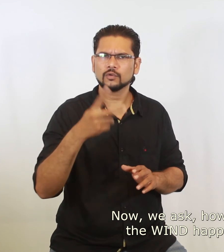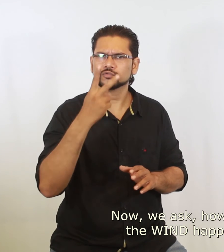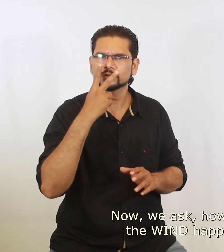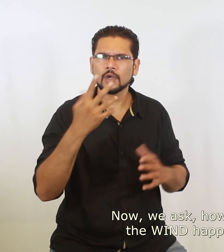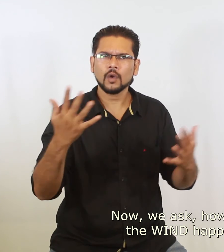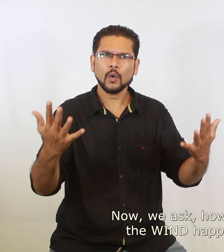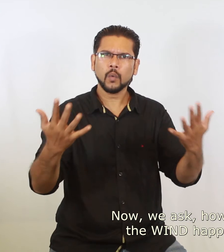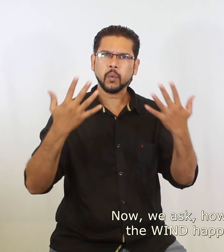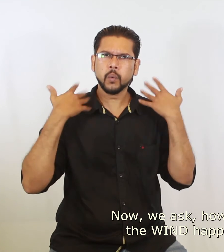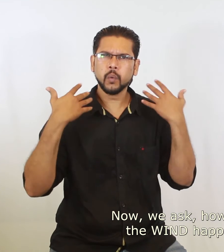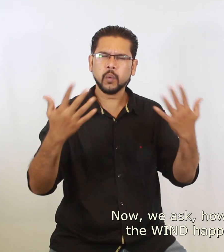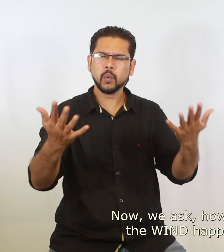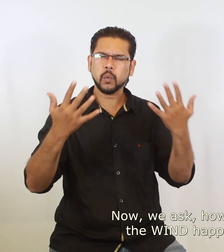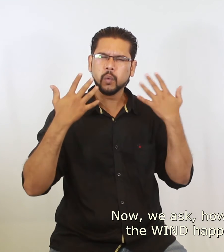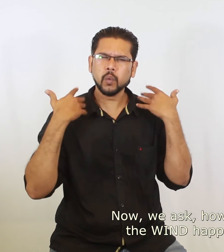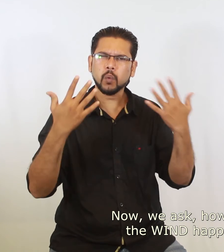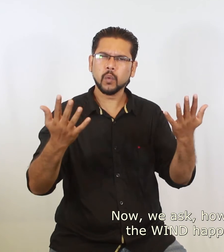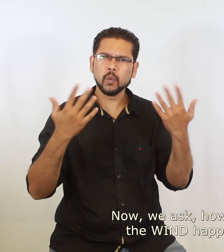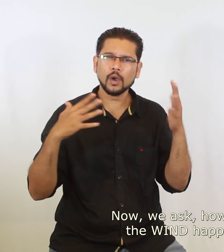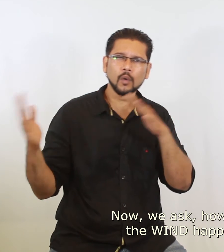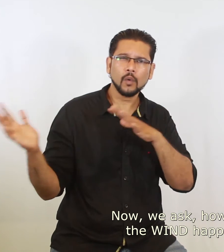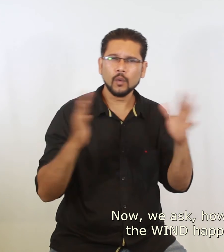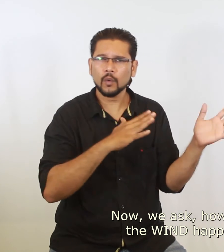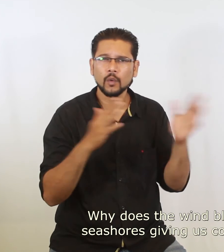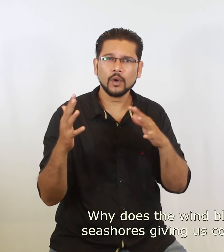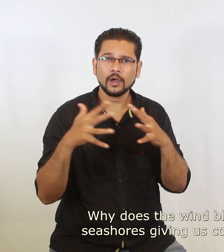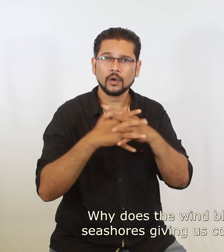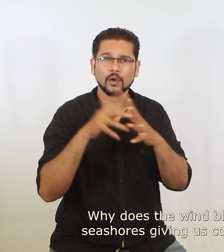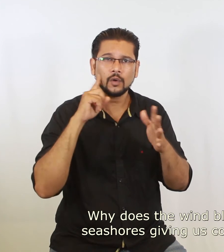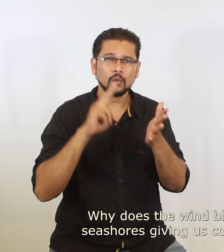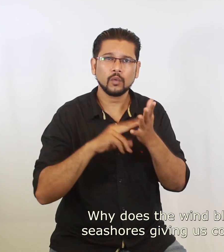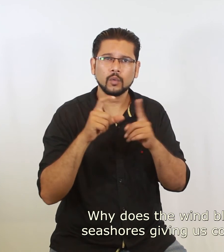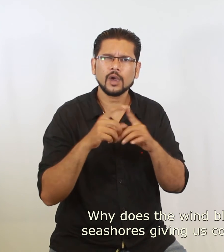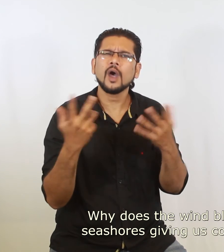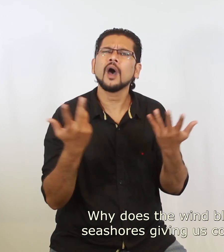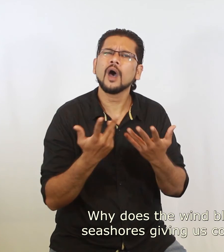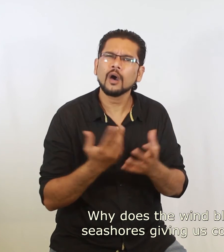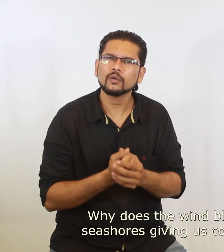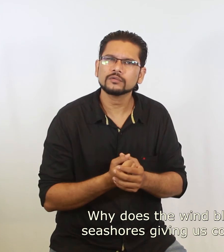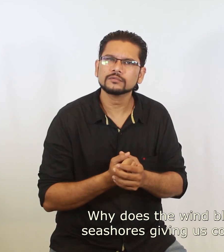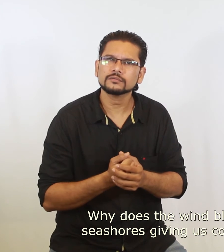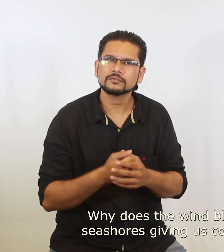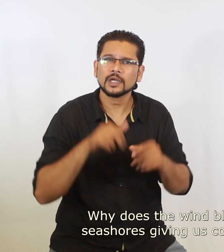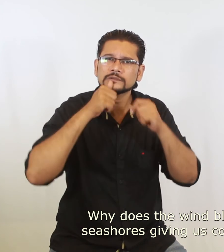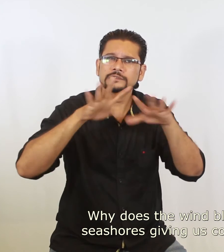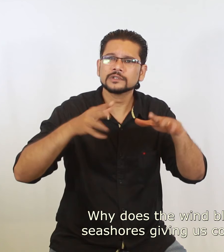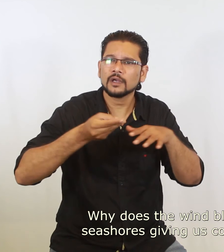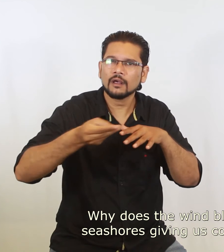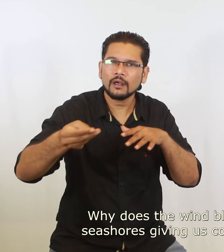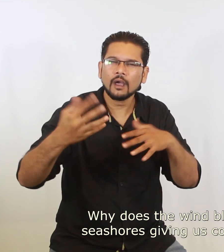Now, we ask, how does the wind happen? Why does the wind blow at the seashores,